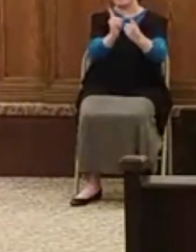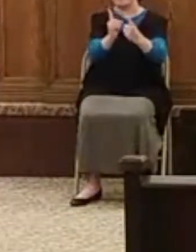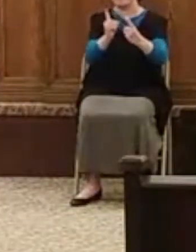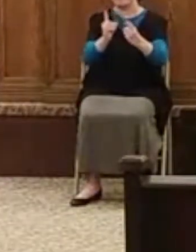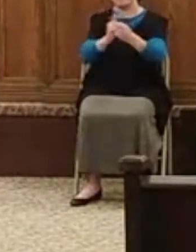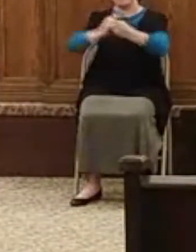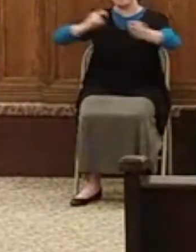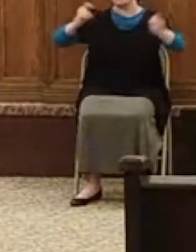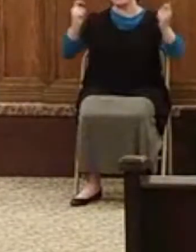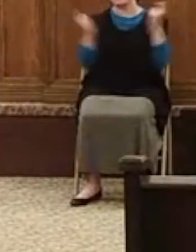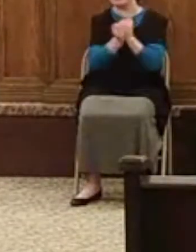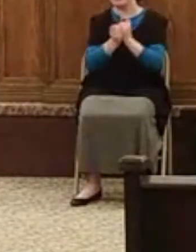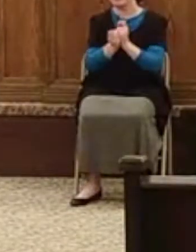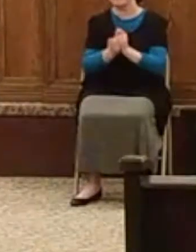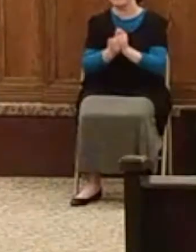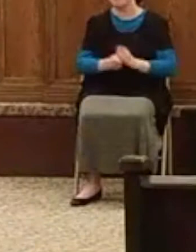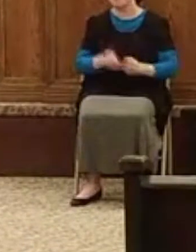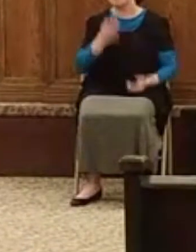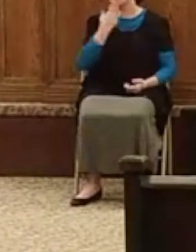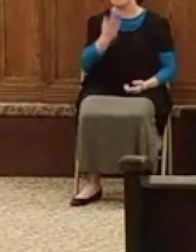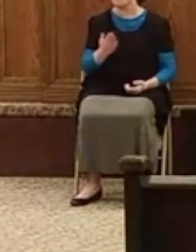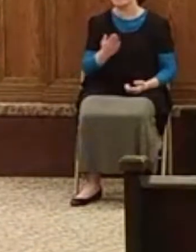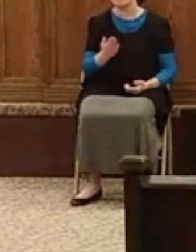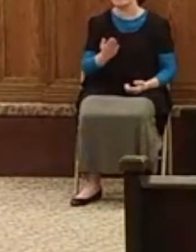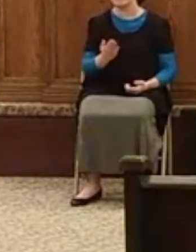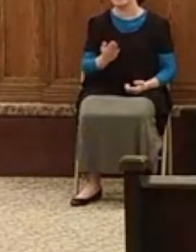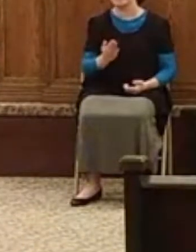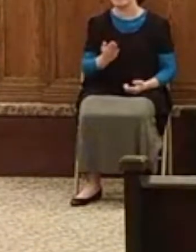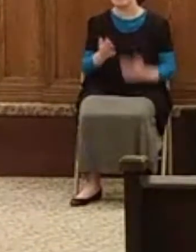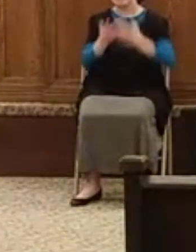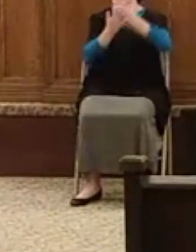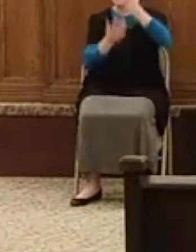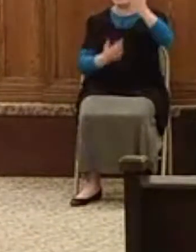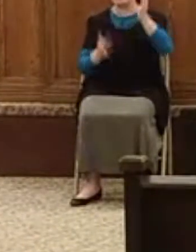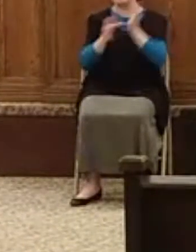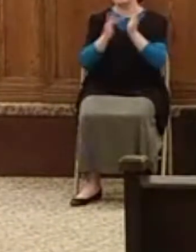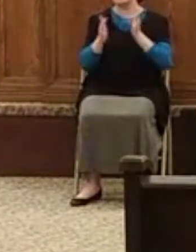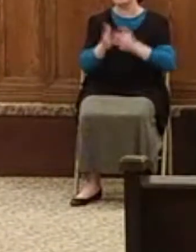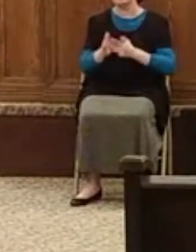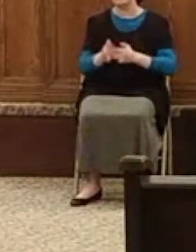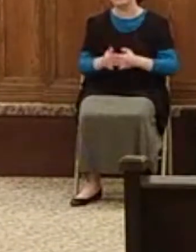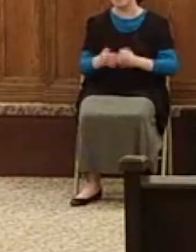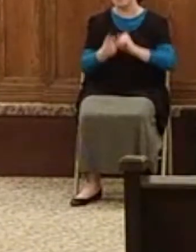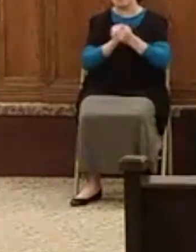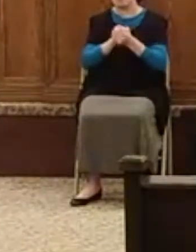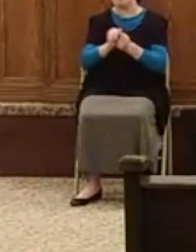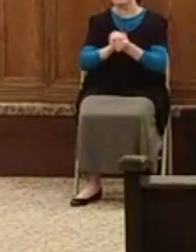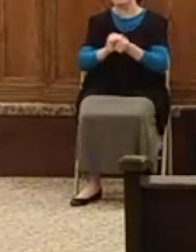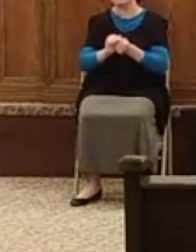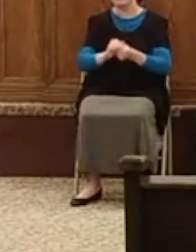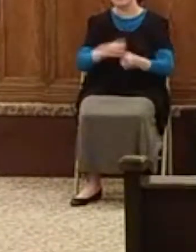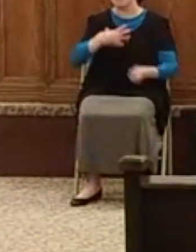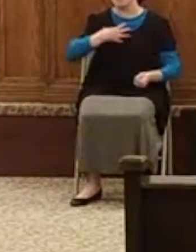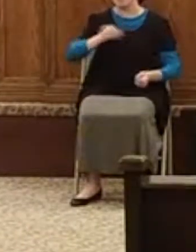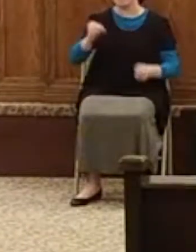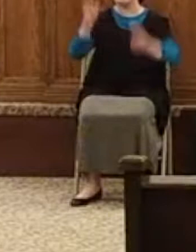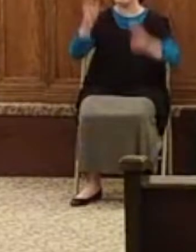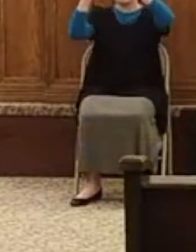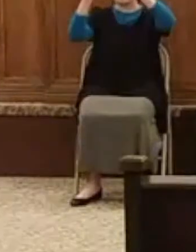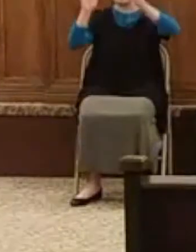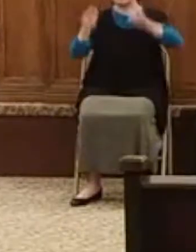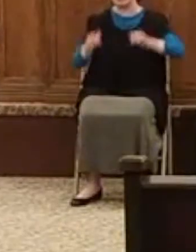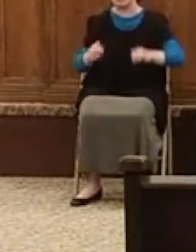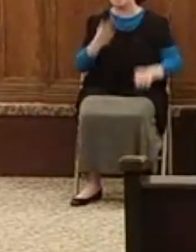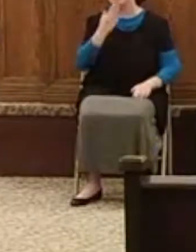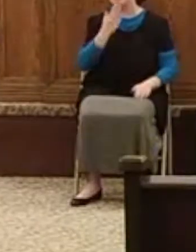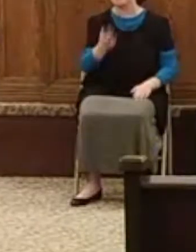encounter of a changing kind. I'm so thankful tonight that the blood of Jesus has washed me as white as